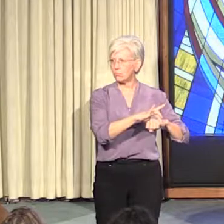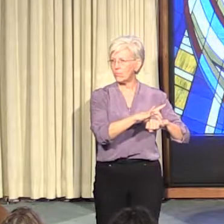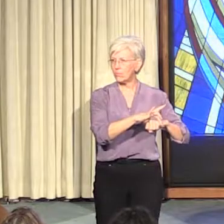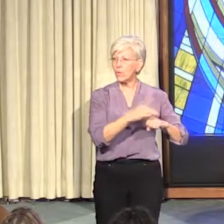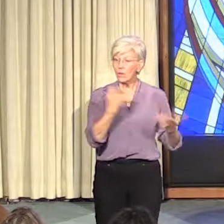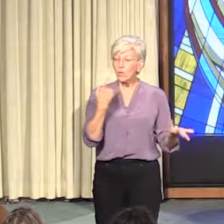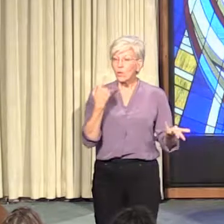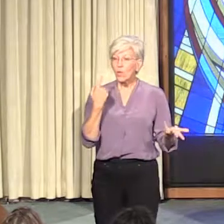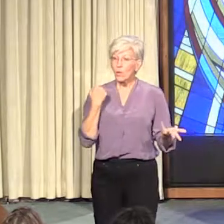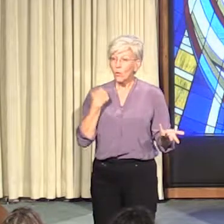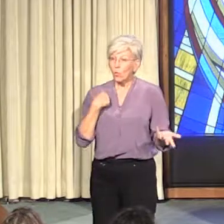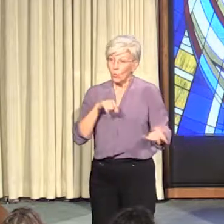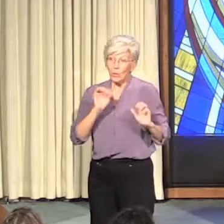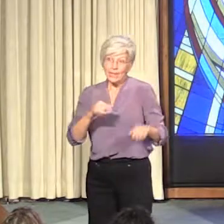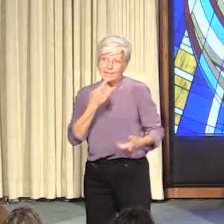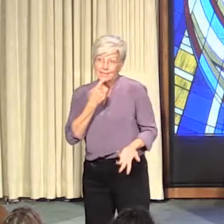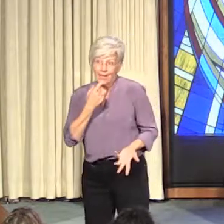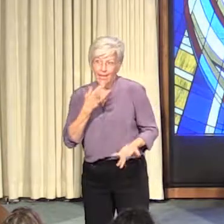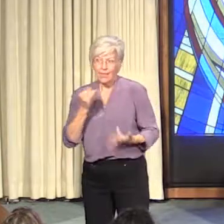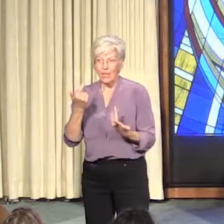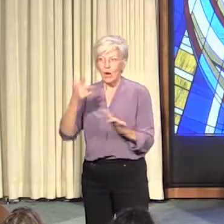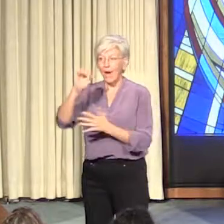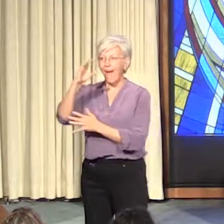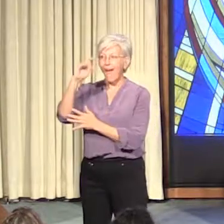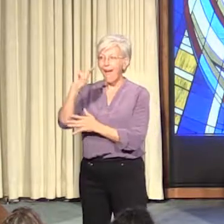We can say they're acts of God because, well,